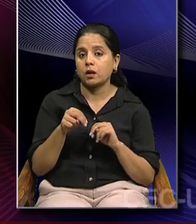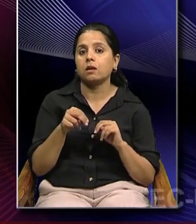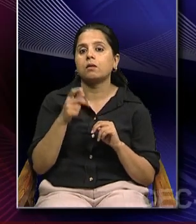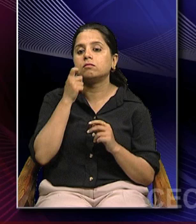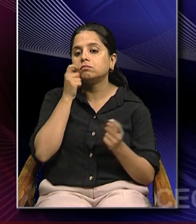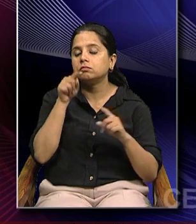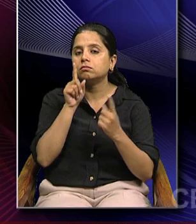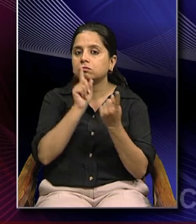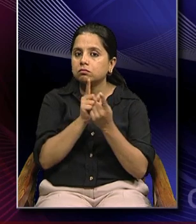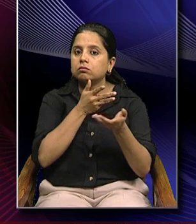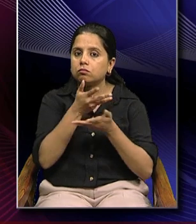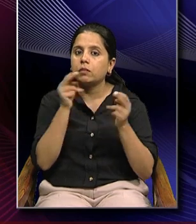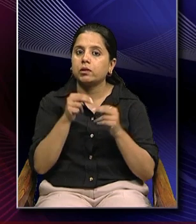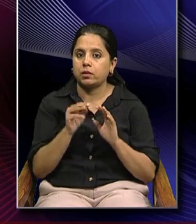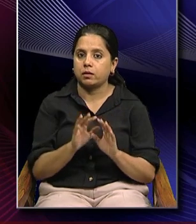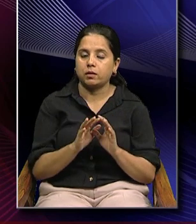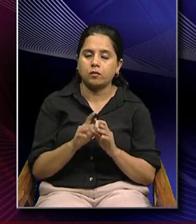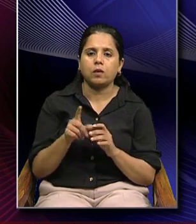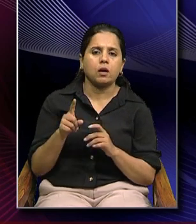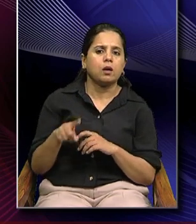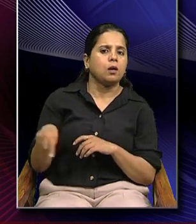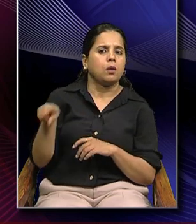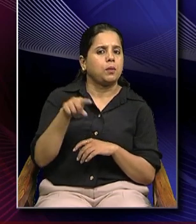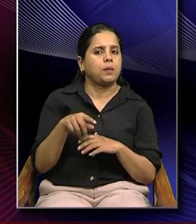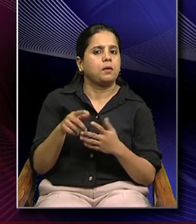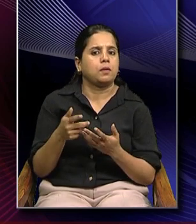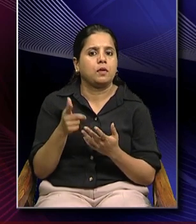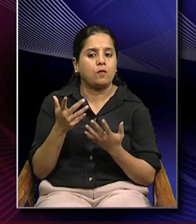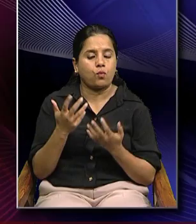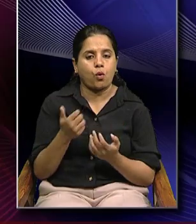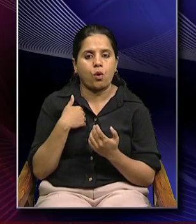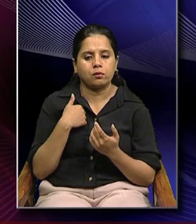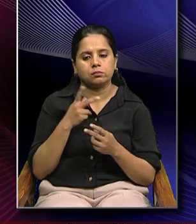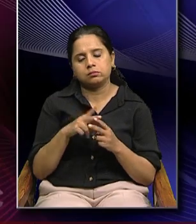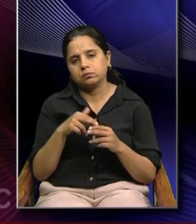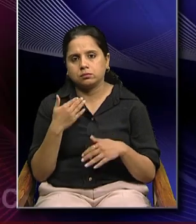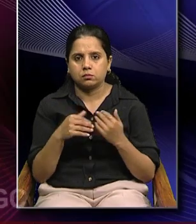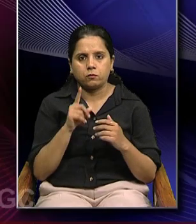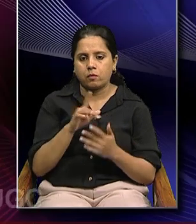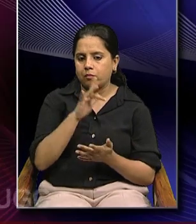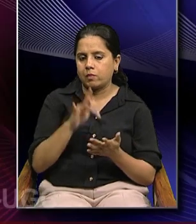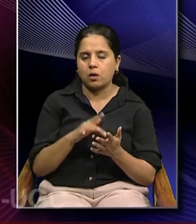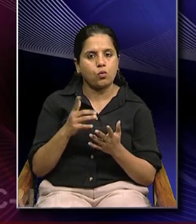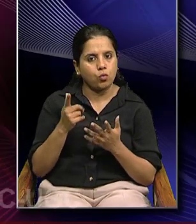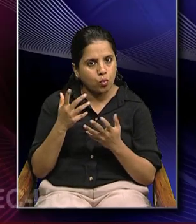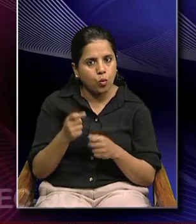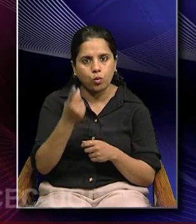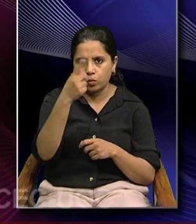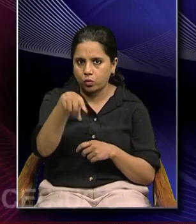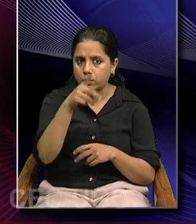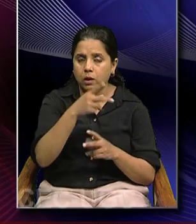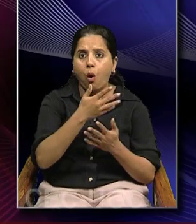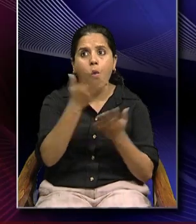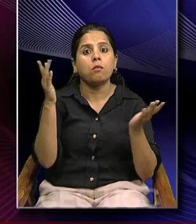interaction. So they are not willing to settle at one platform, they want you to be present